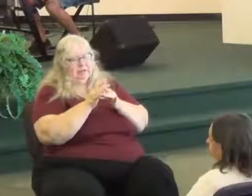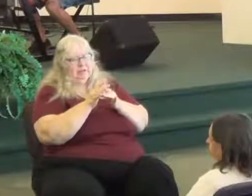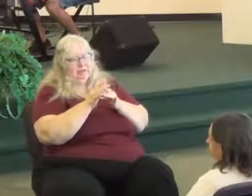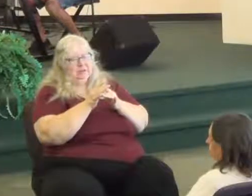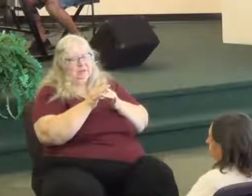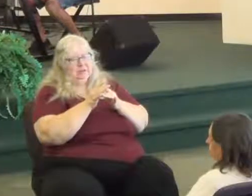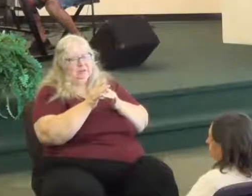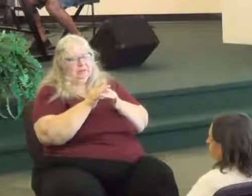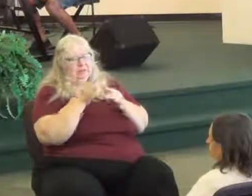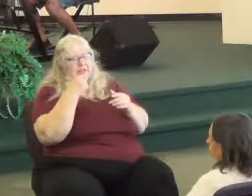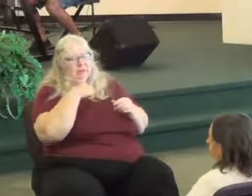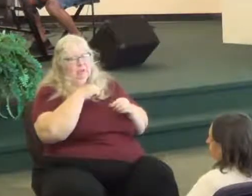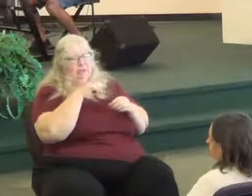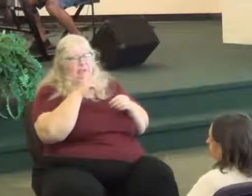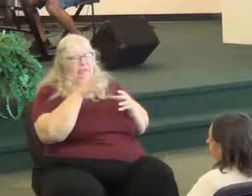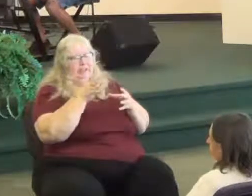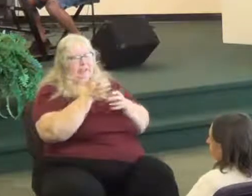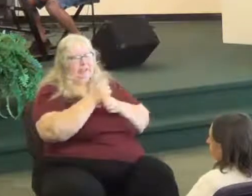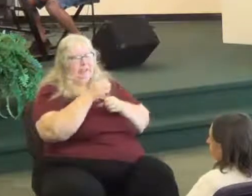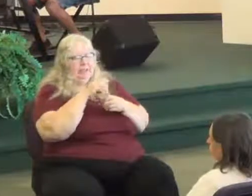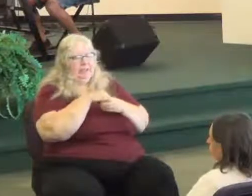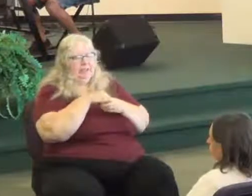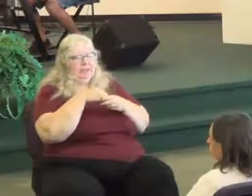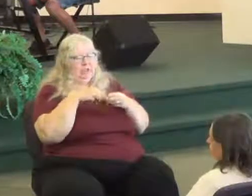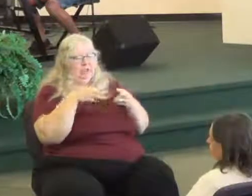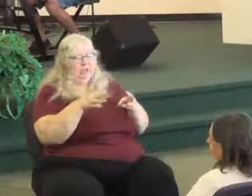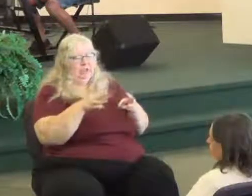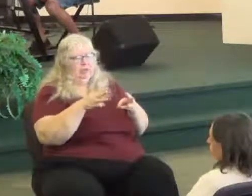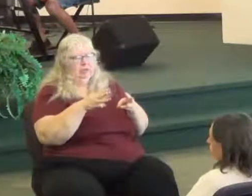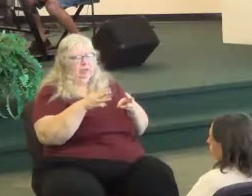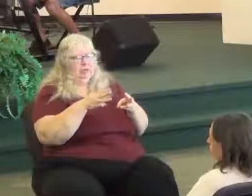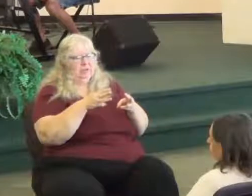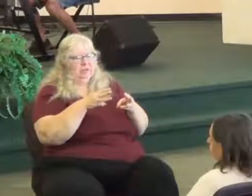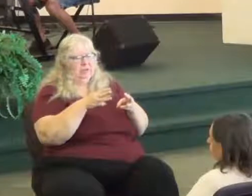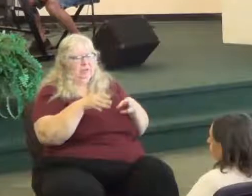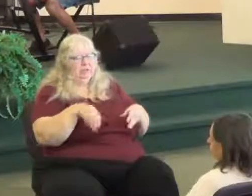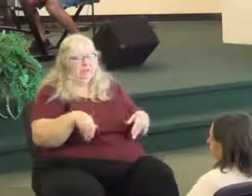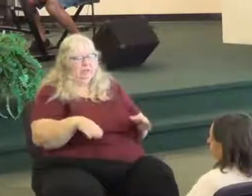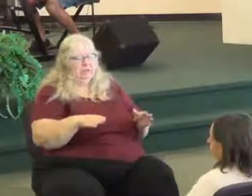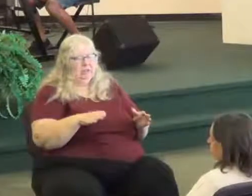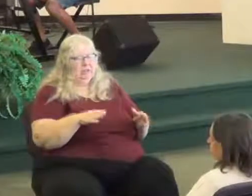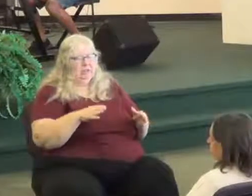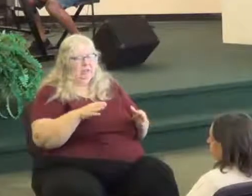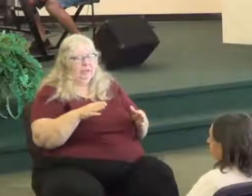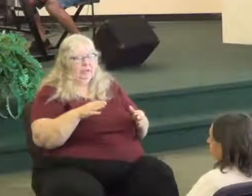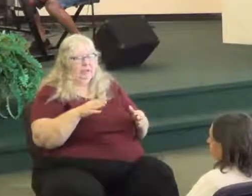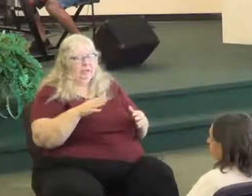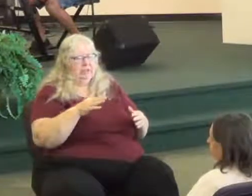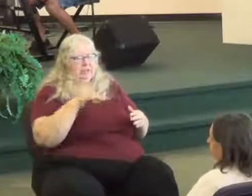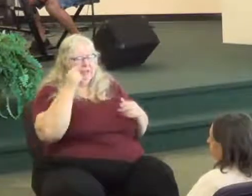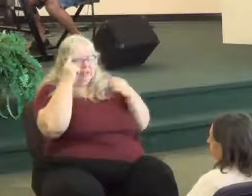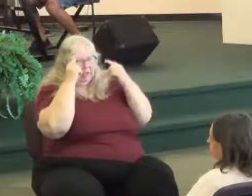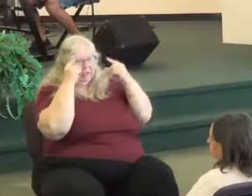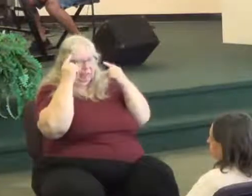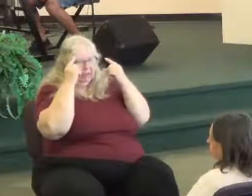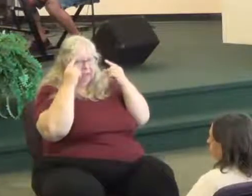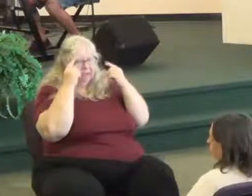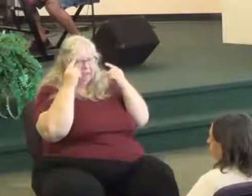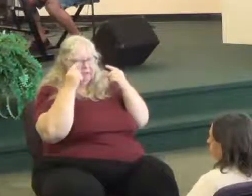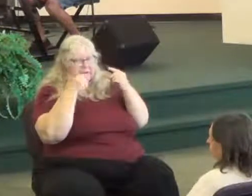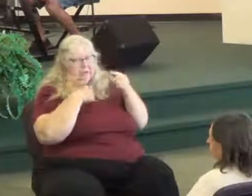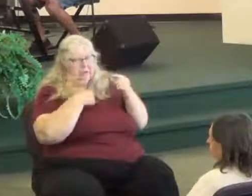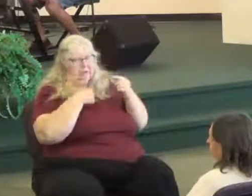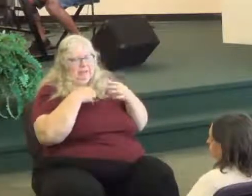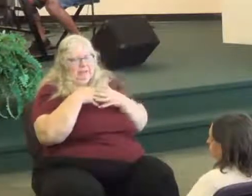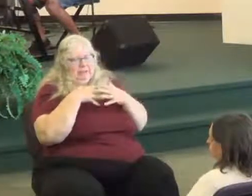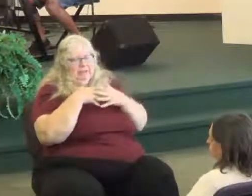And we get in the way. "Well, let me figure this out. You know what? That's scary. I don't feel like